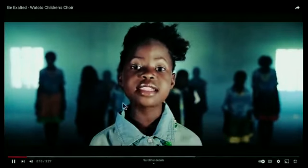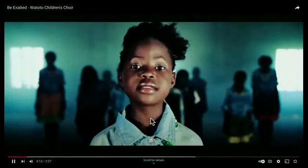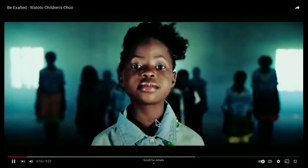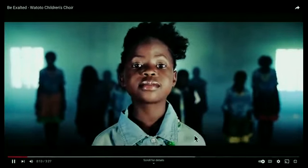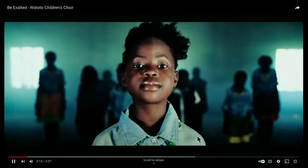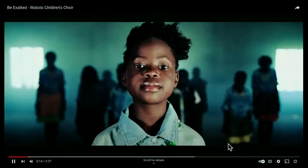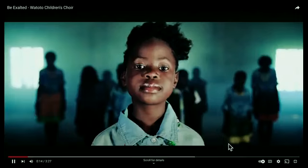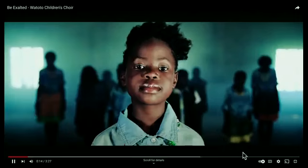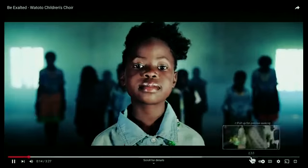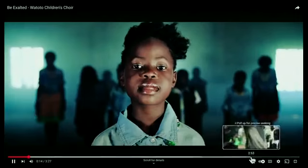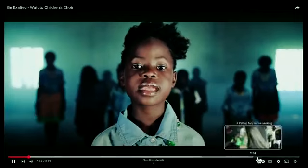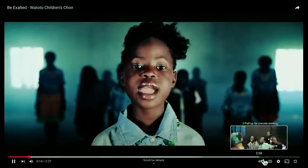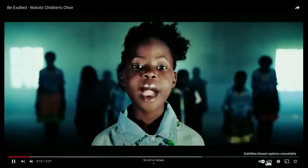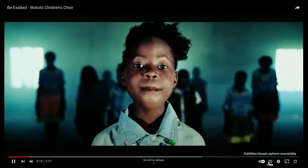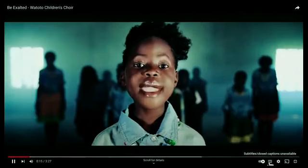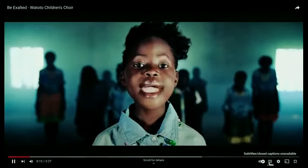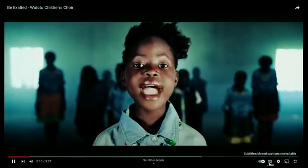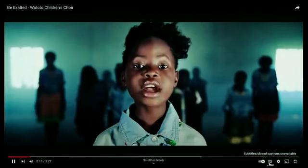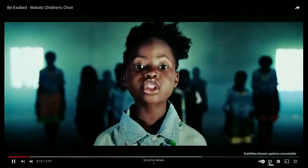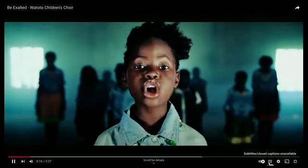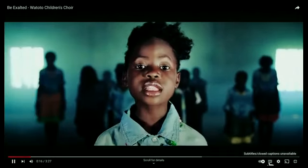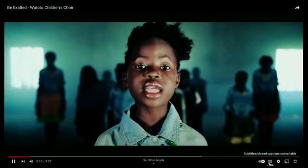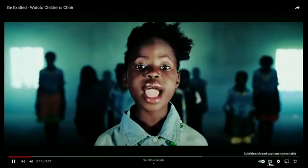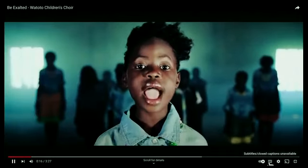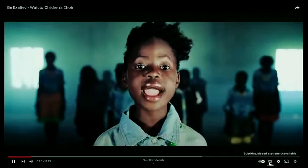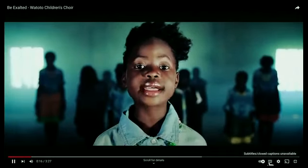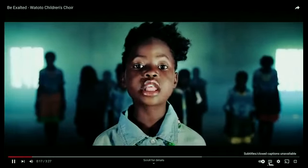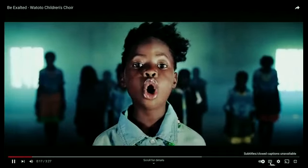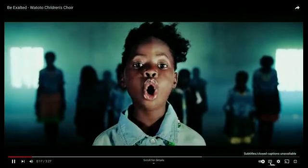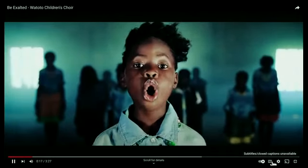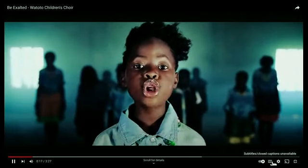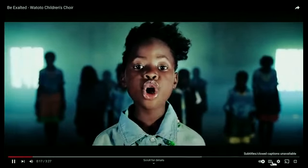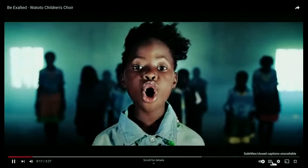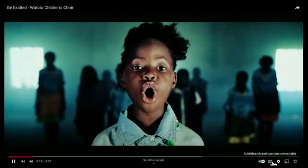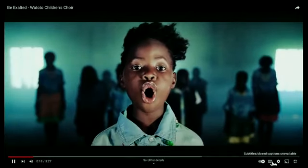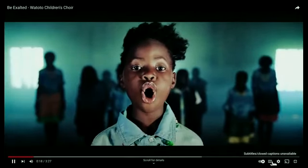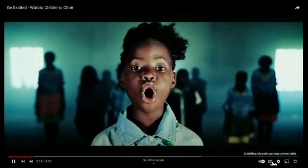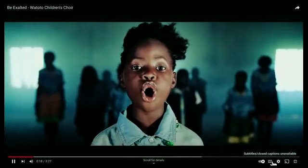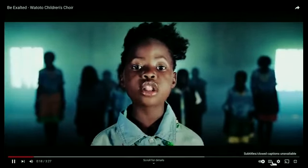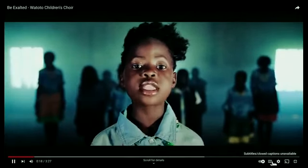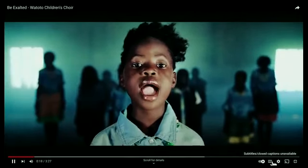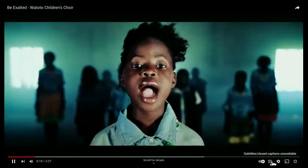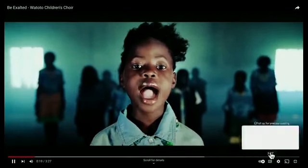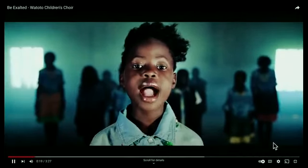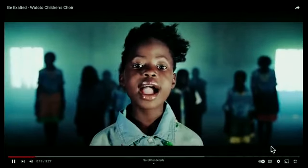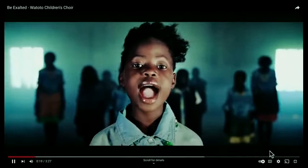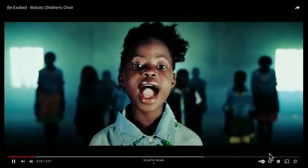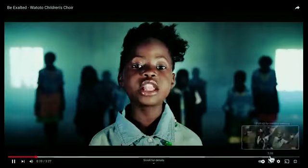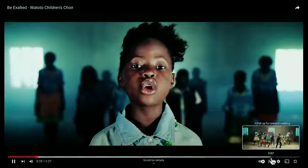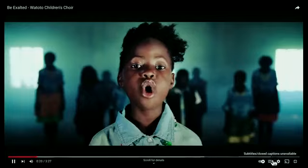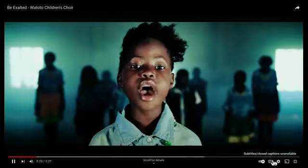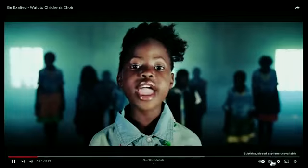One moment, we're going to turn on the captions. Be exalted, O Lord, our God, oh